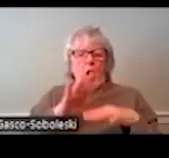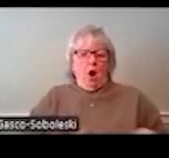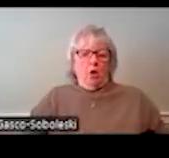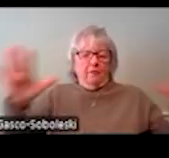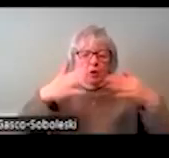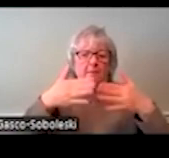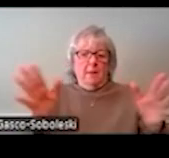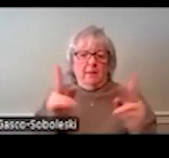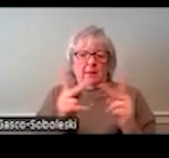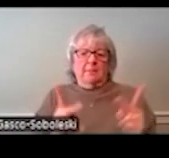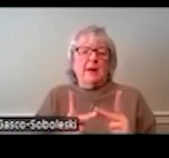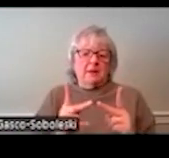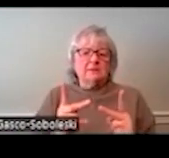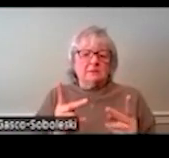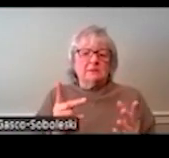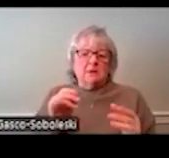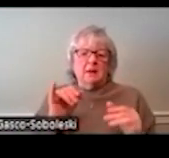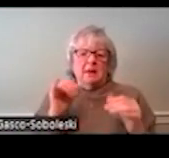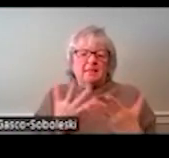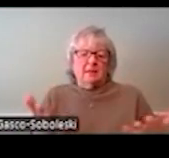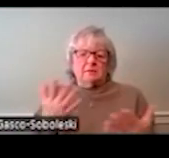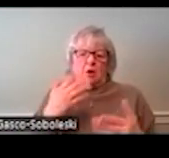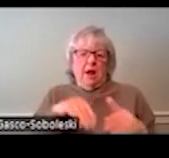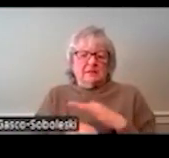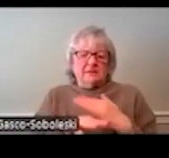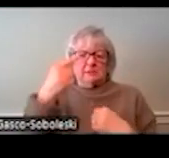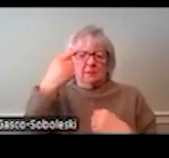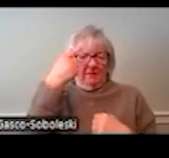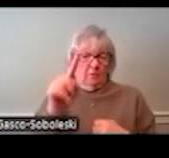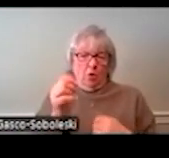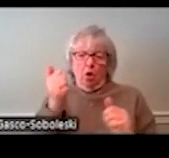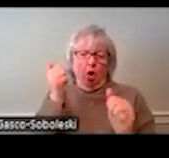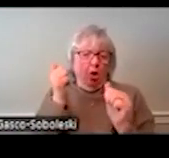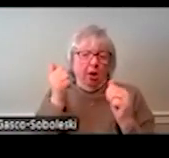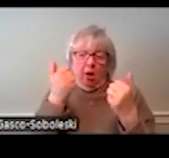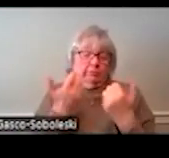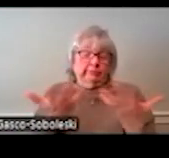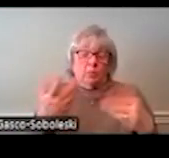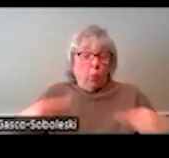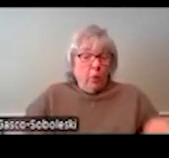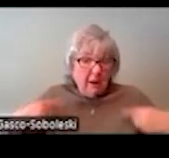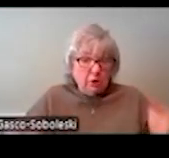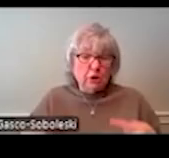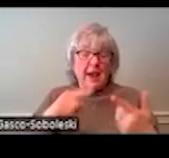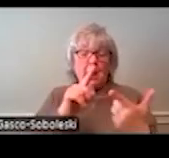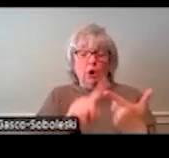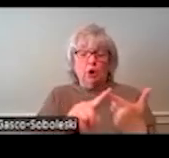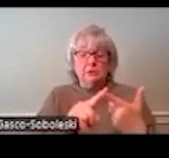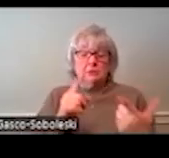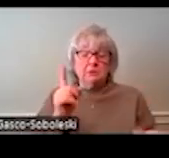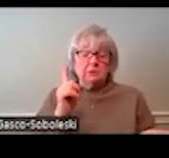starting to add the strobe lights in bathrooms for public areas, making a lot more of the space